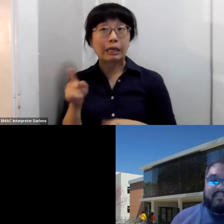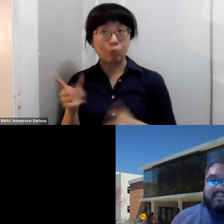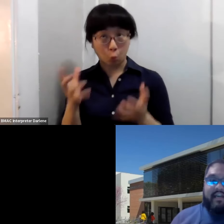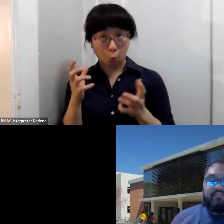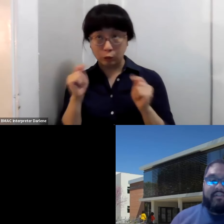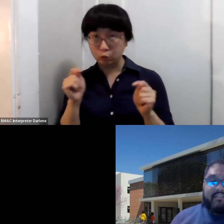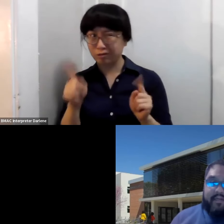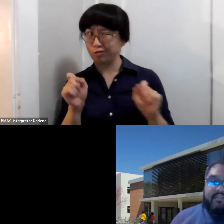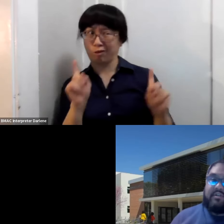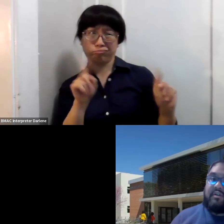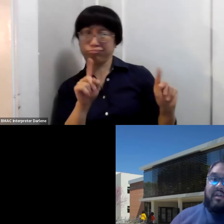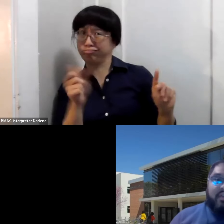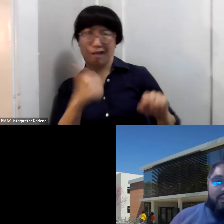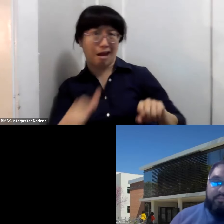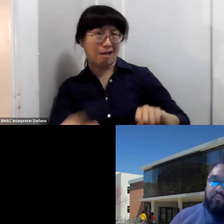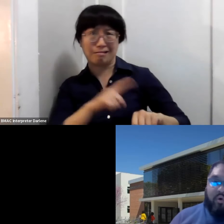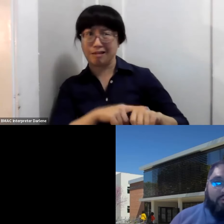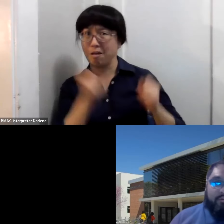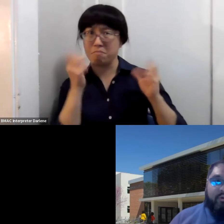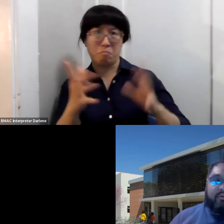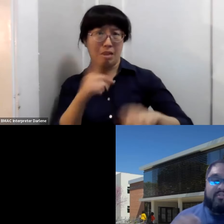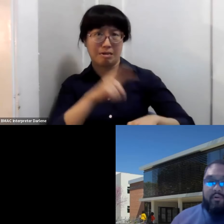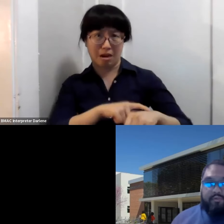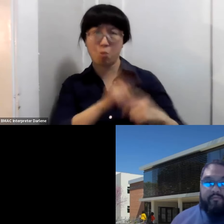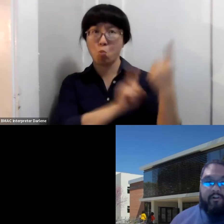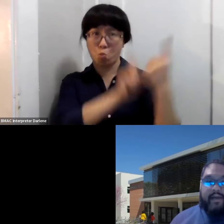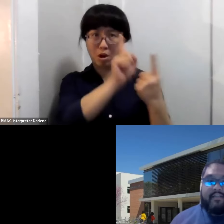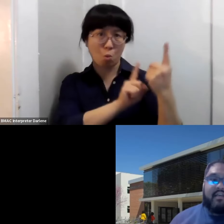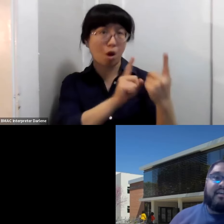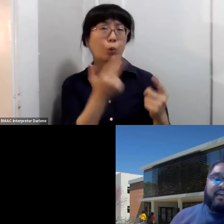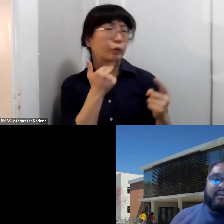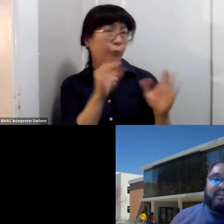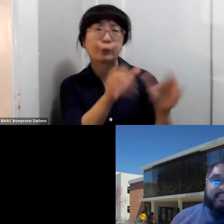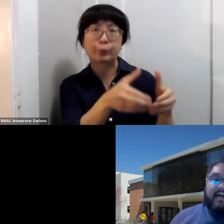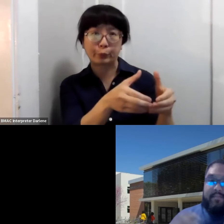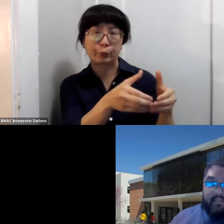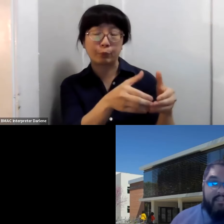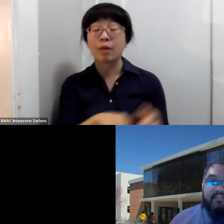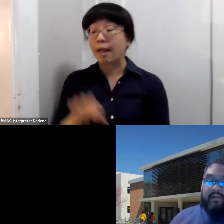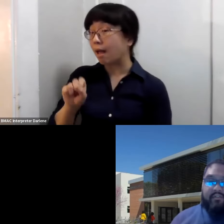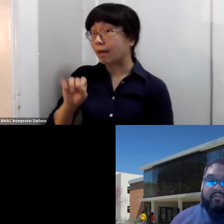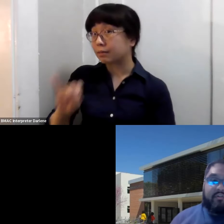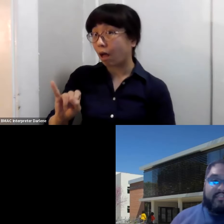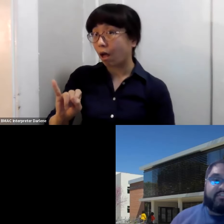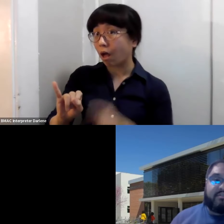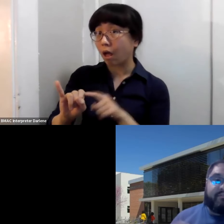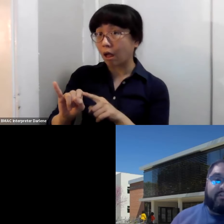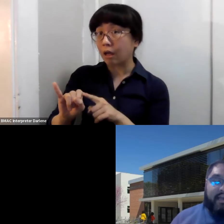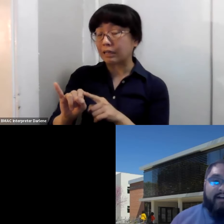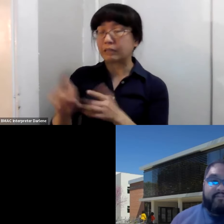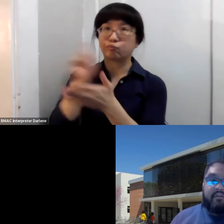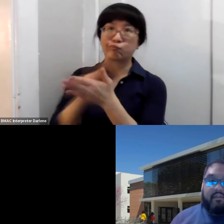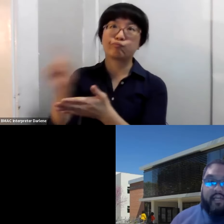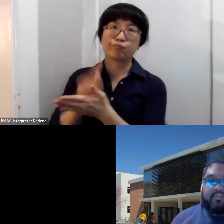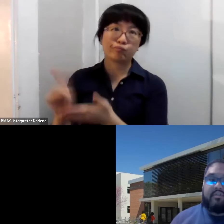many times as they'd like throughout the semester in a one-on-one appointment or small group formats. And then SI, because they're regularly occurring sessions before